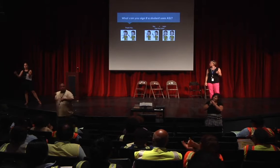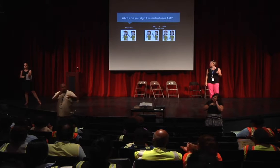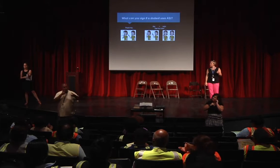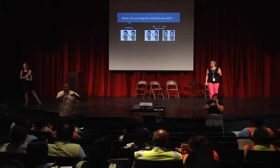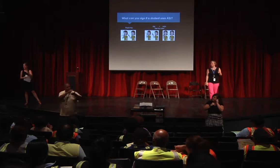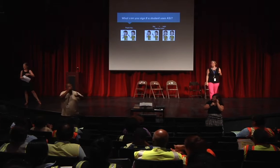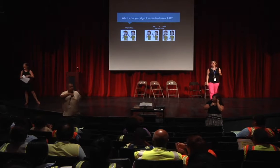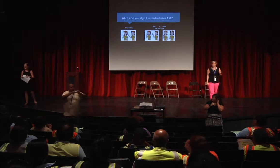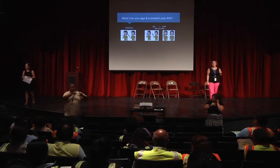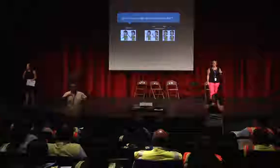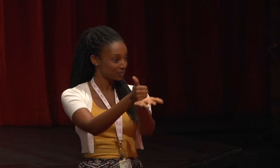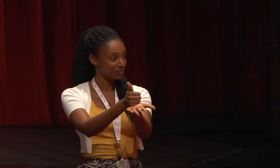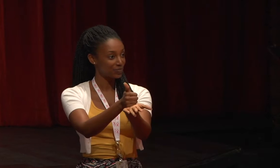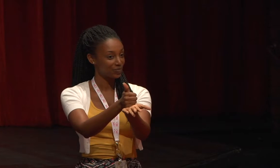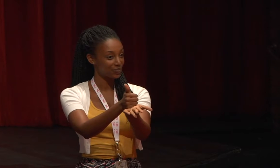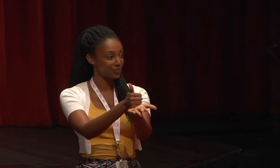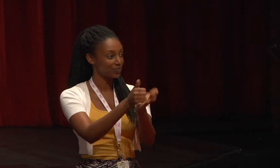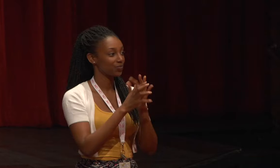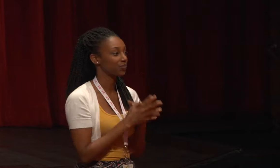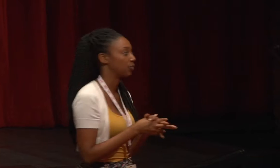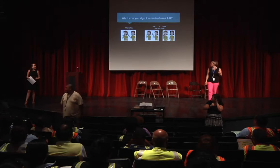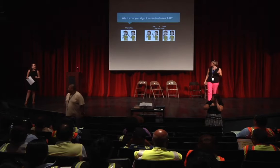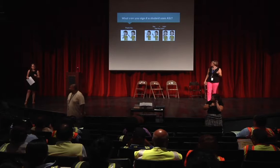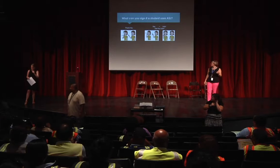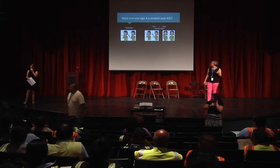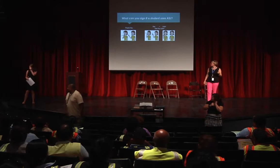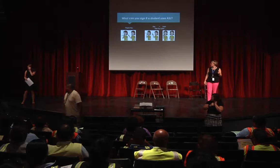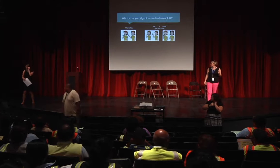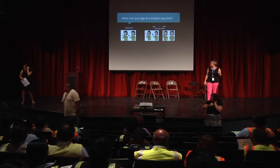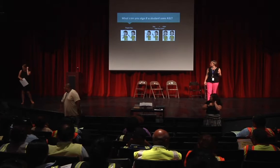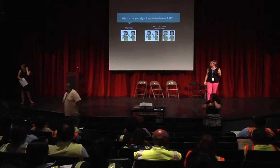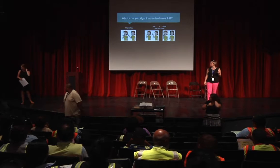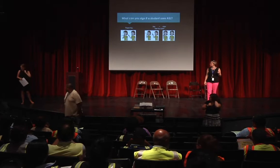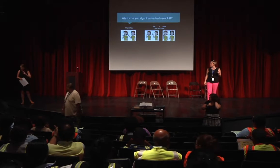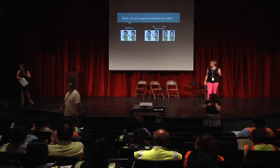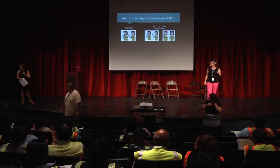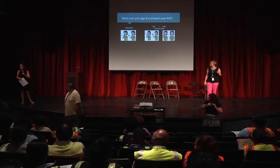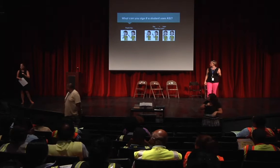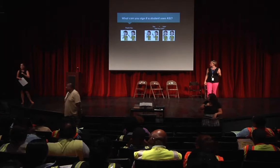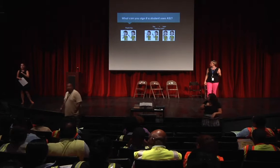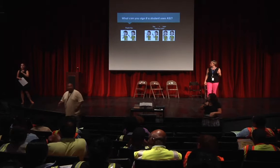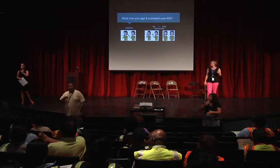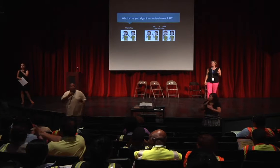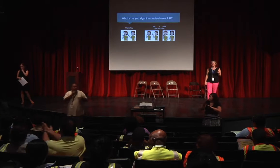language. Welcome. Okay? And then, good afternoon, we did.